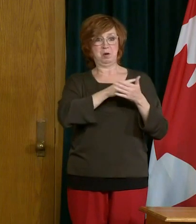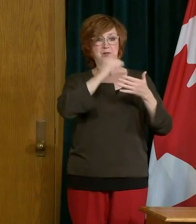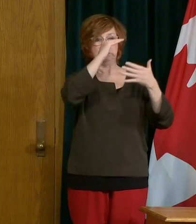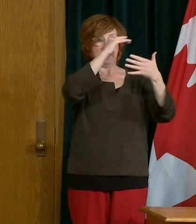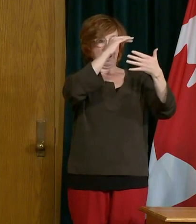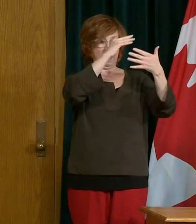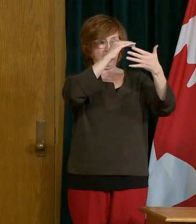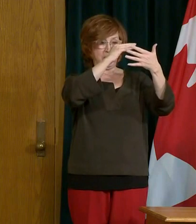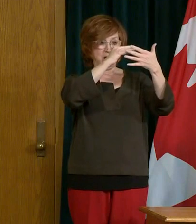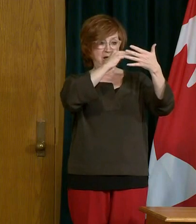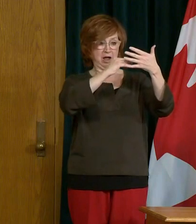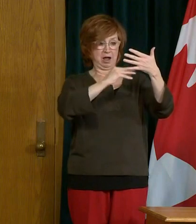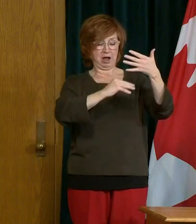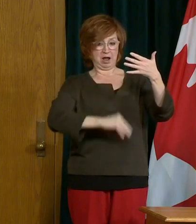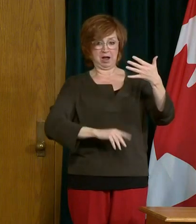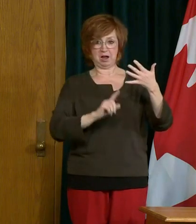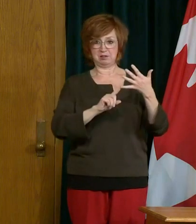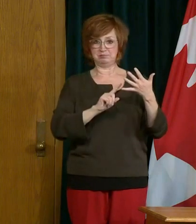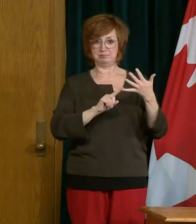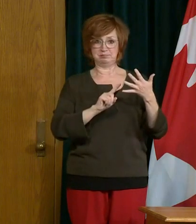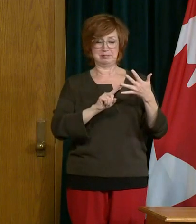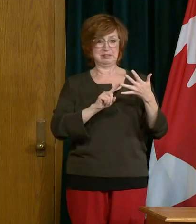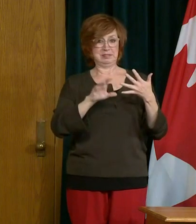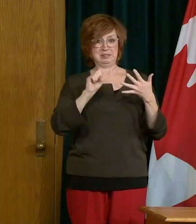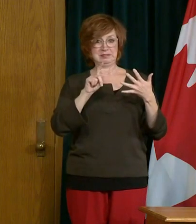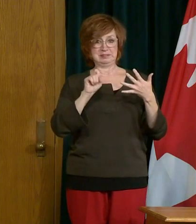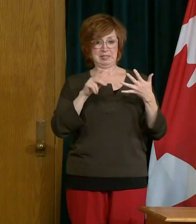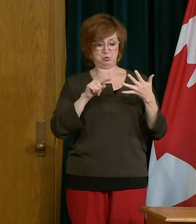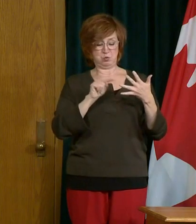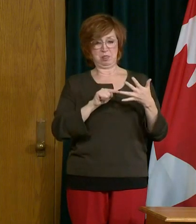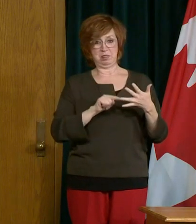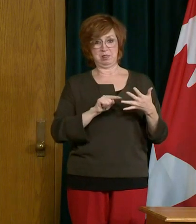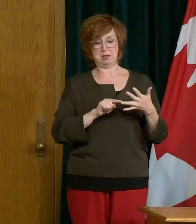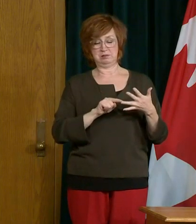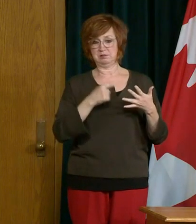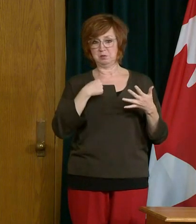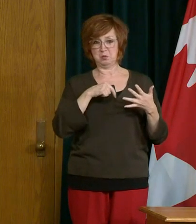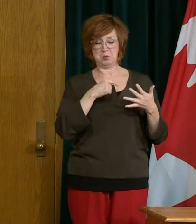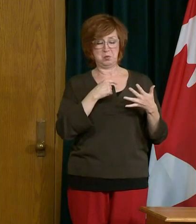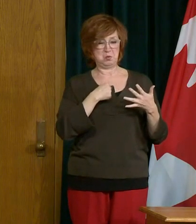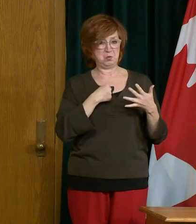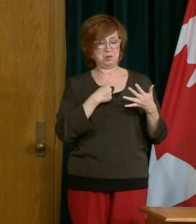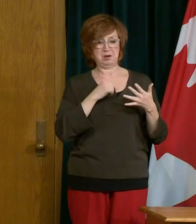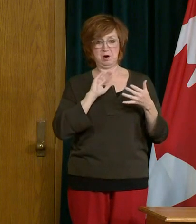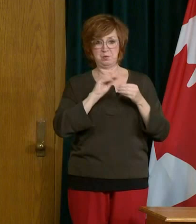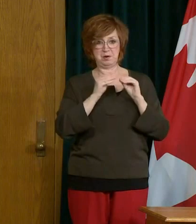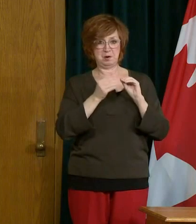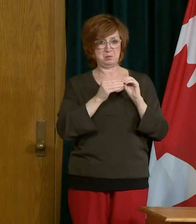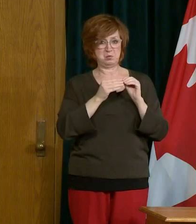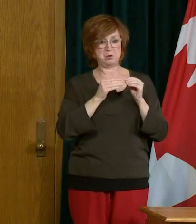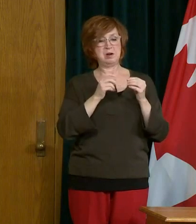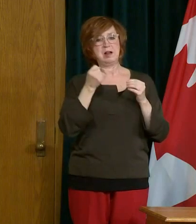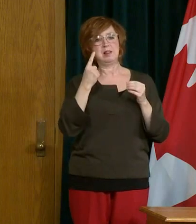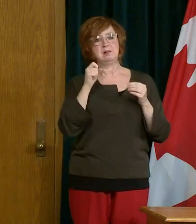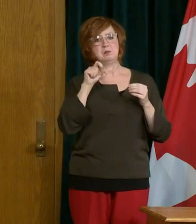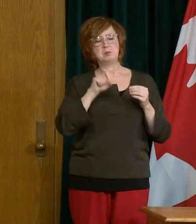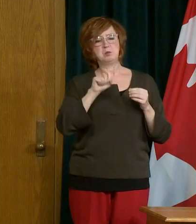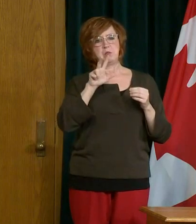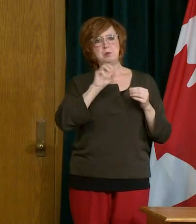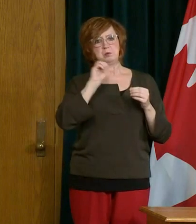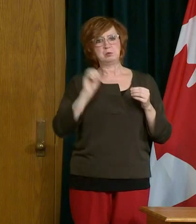job losses than Saskatchewan. Saskatchewan's unemployment rate is now at